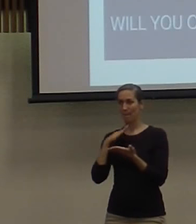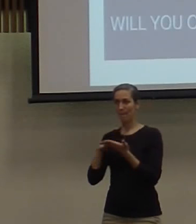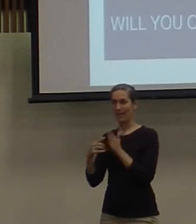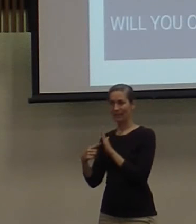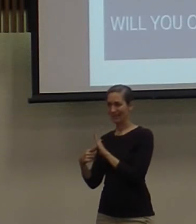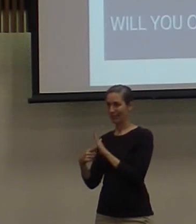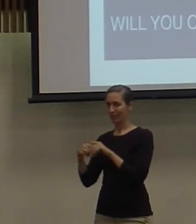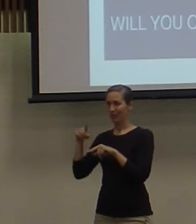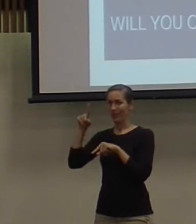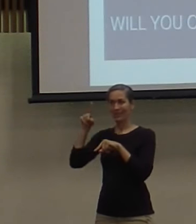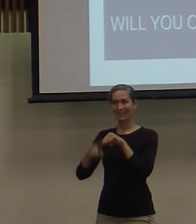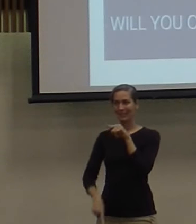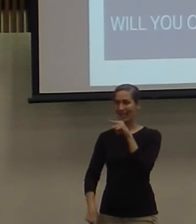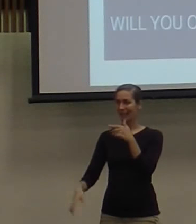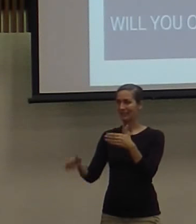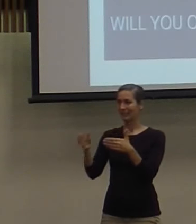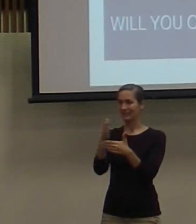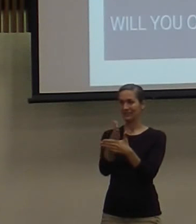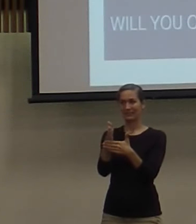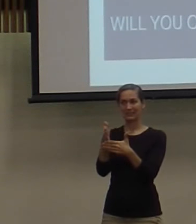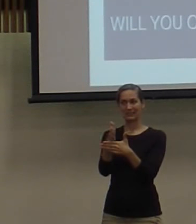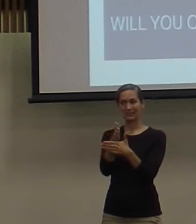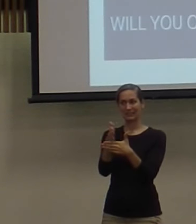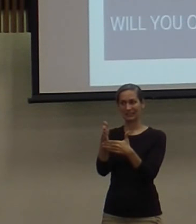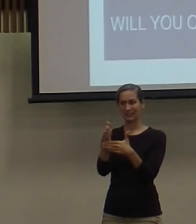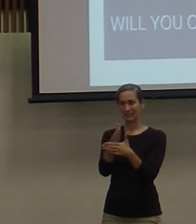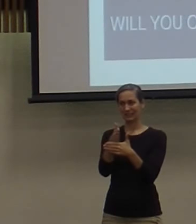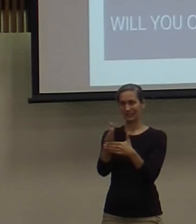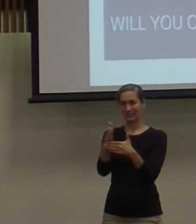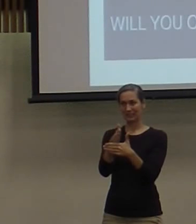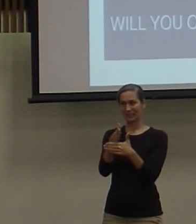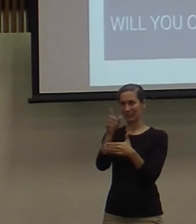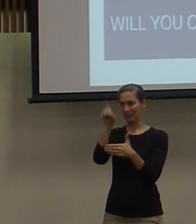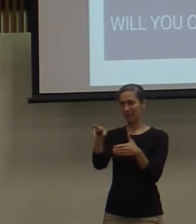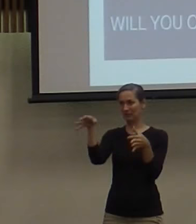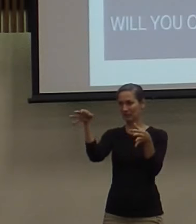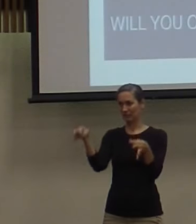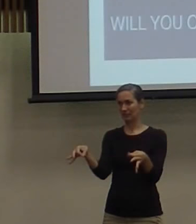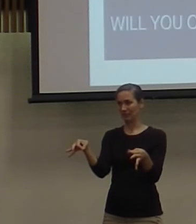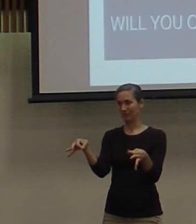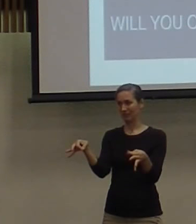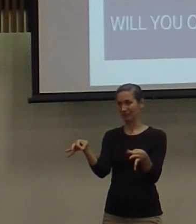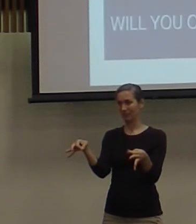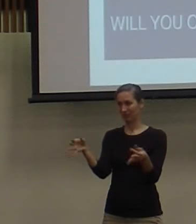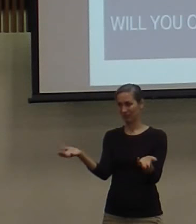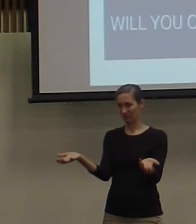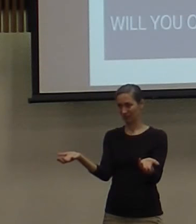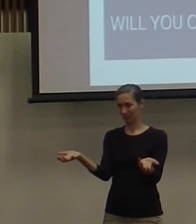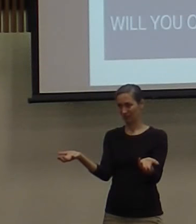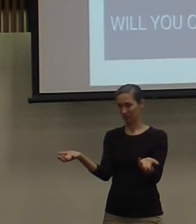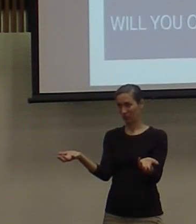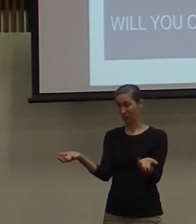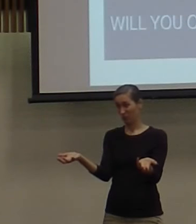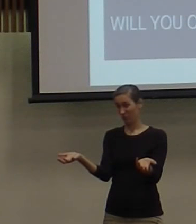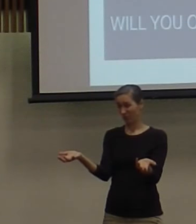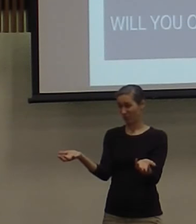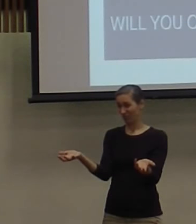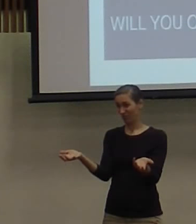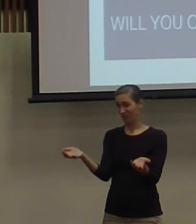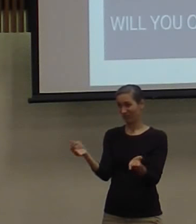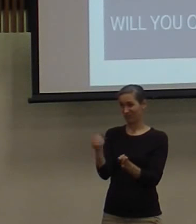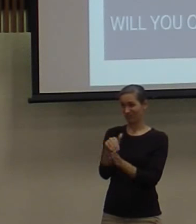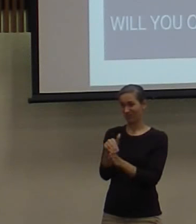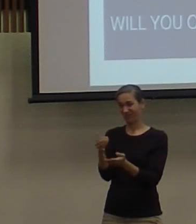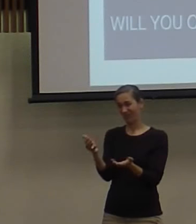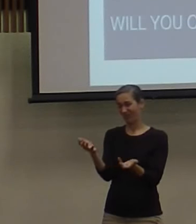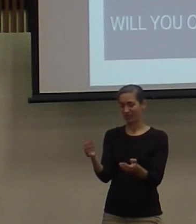between. Yeah, you have to be one of them. And then the question is right now that, will you or